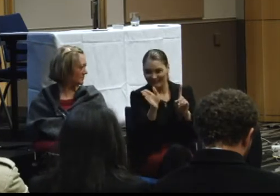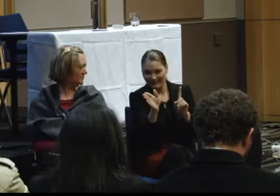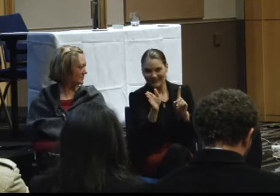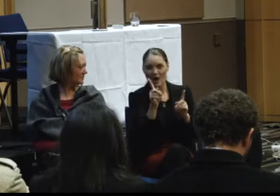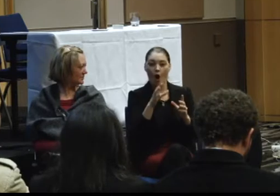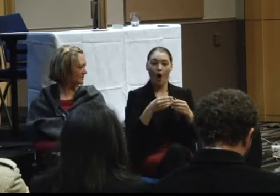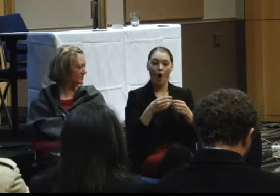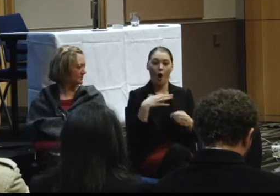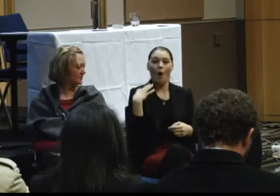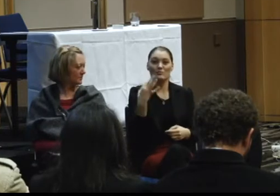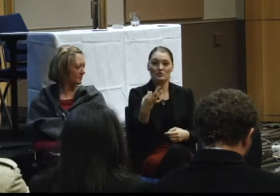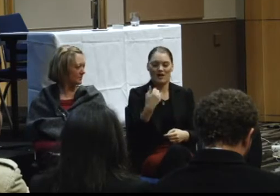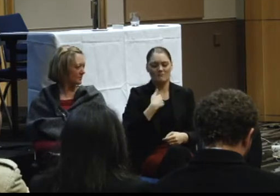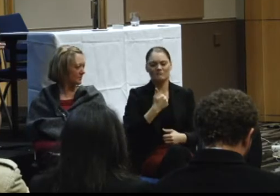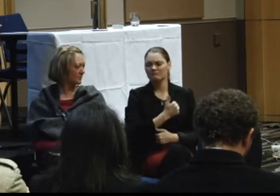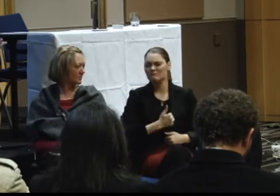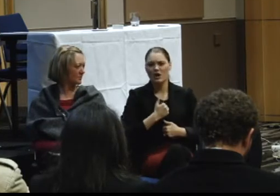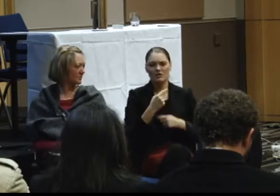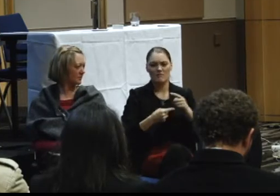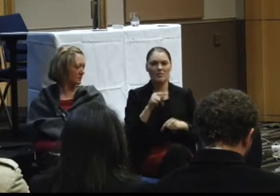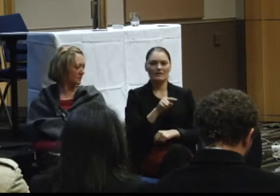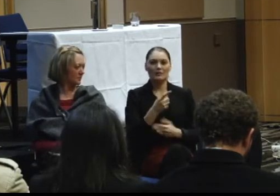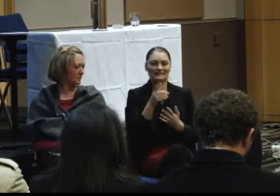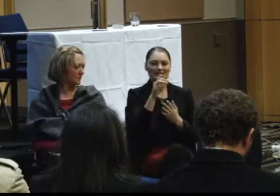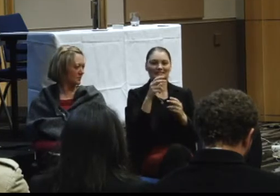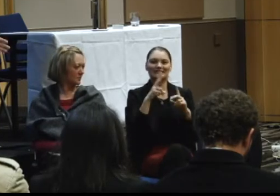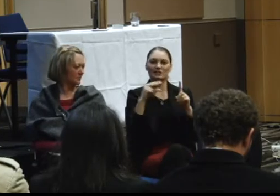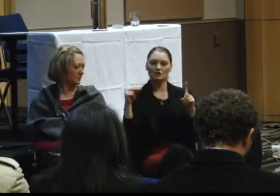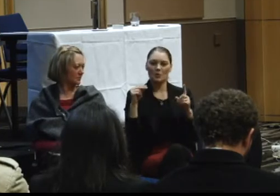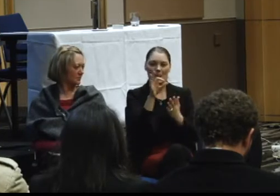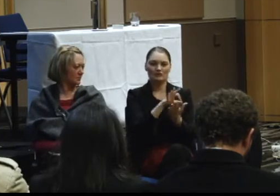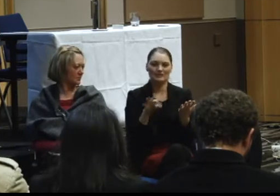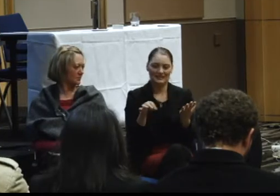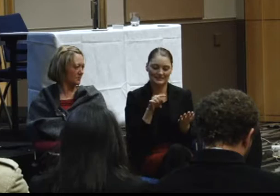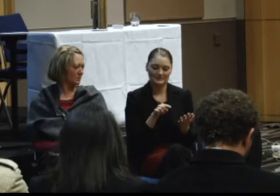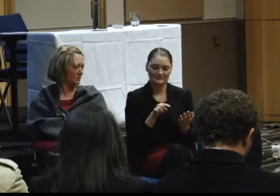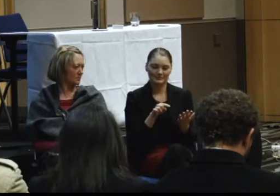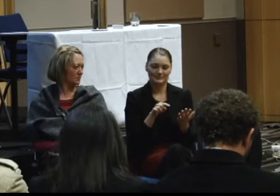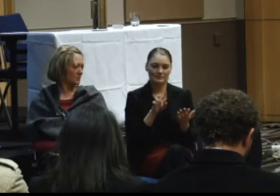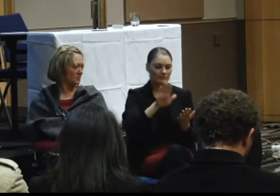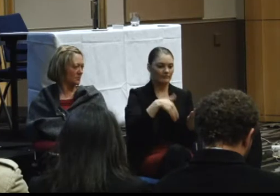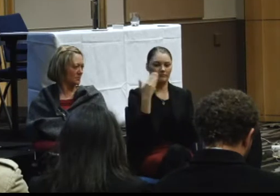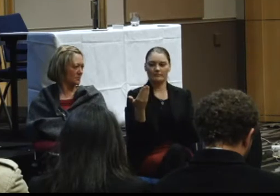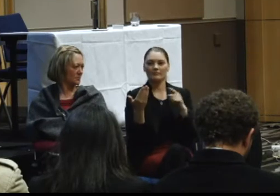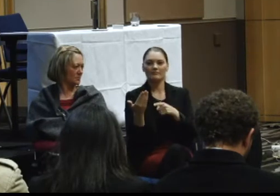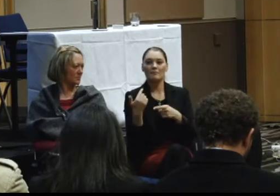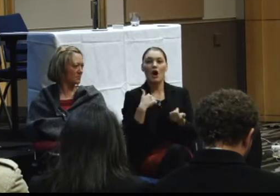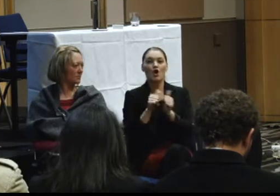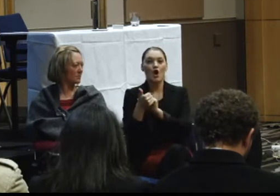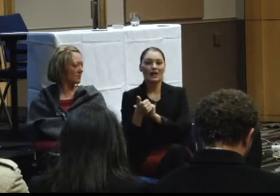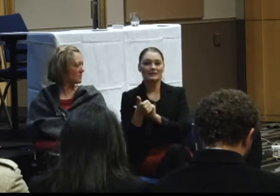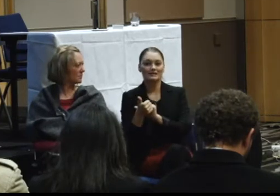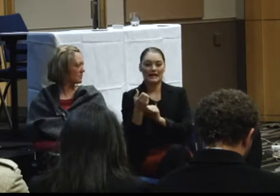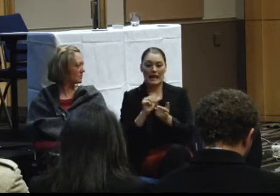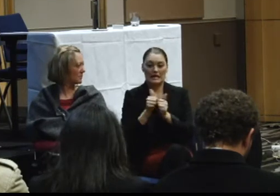that's the opportunity that I see and why I'm passionate about games as a tool for digital literacy. And then to flip it on its side, so some colleagues of mine did a game for TransQual,